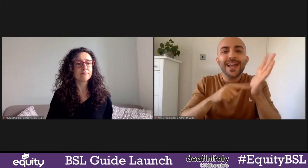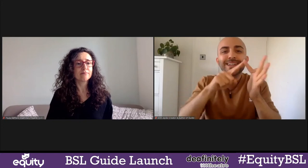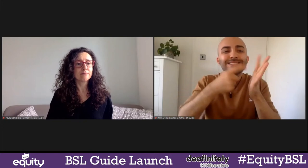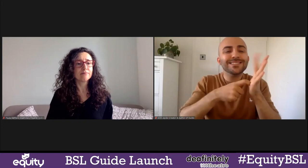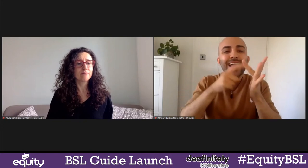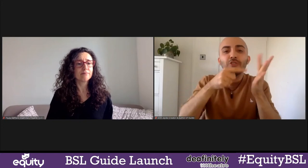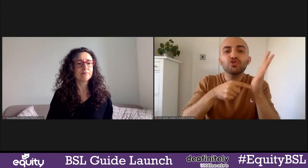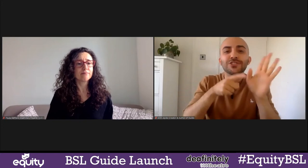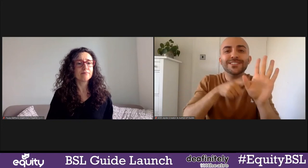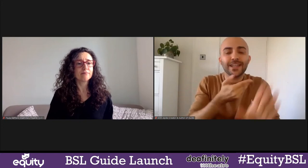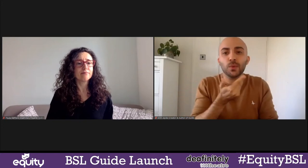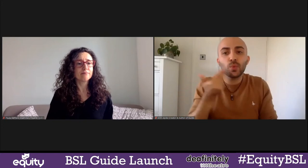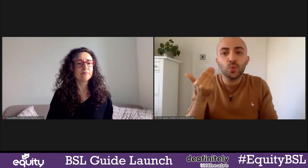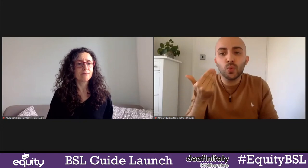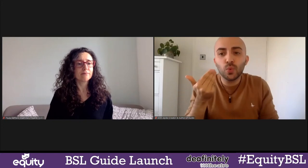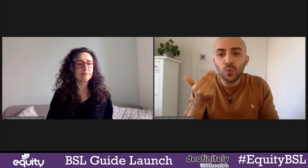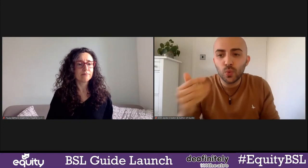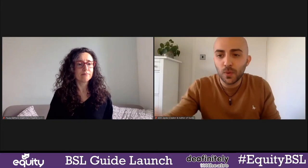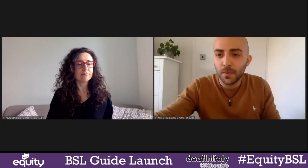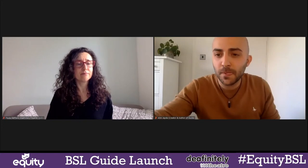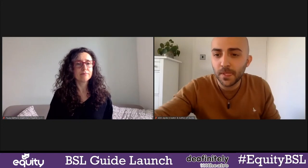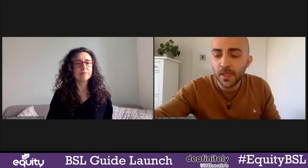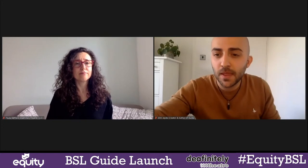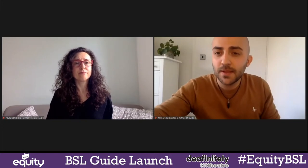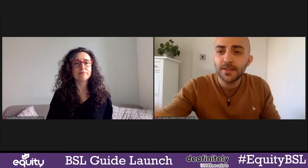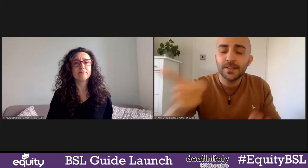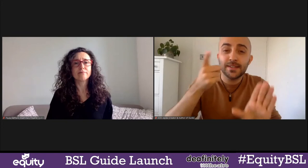saying, and their dexterity is not there either.